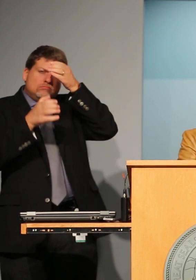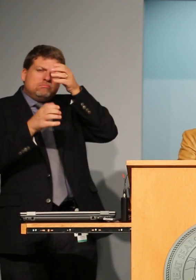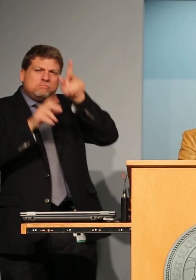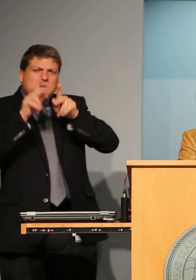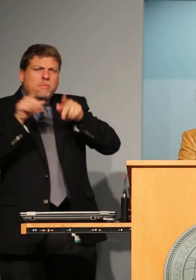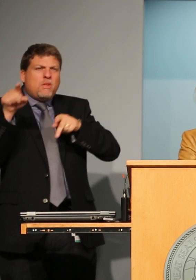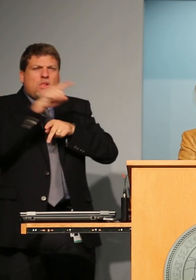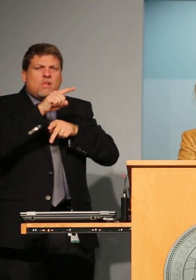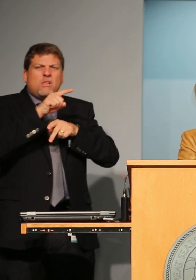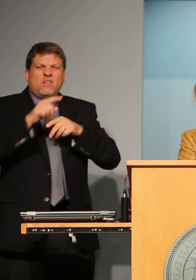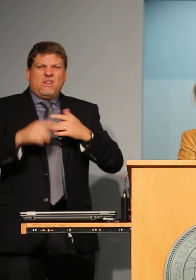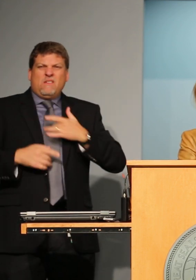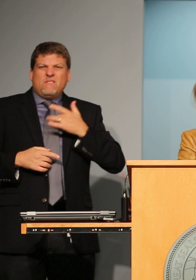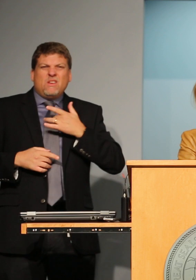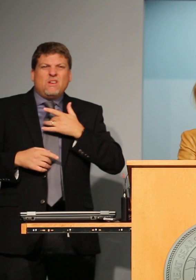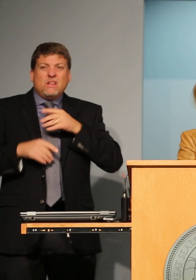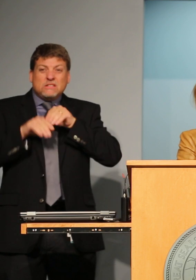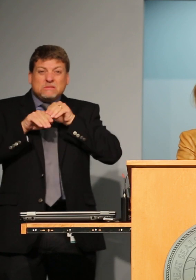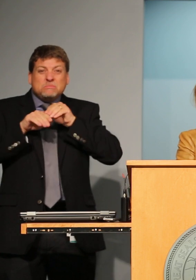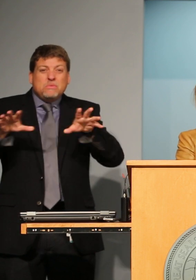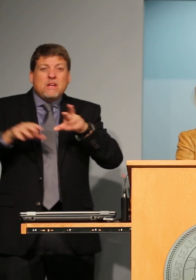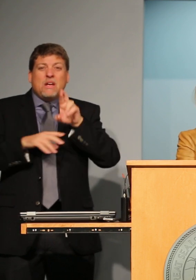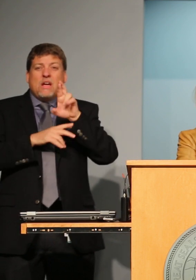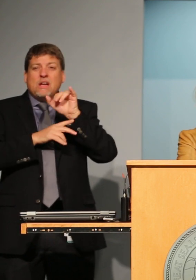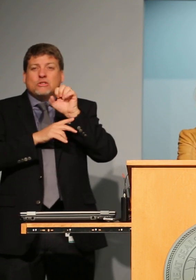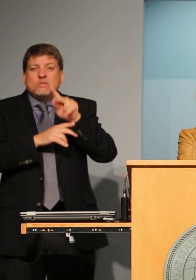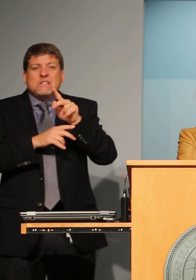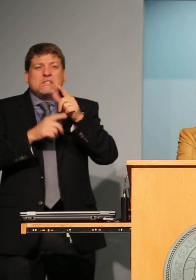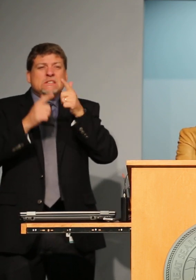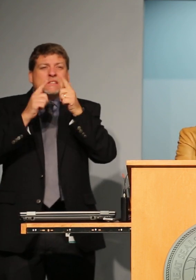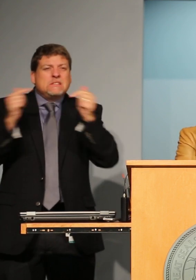is extremely low.